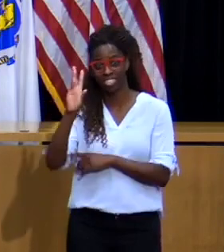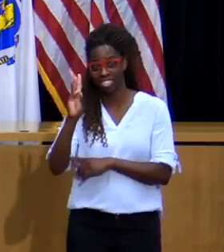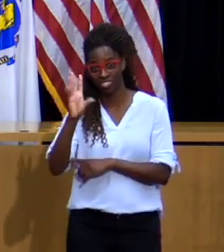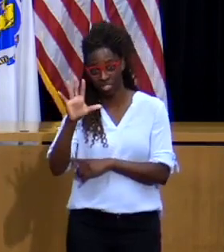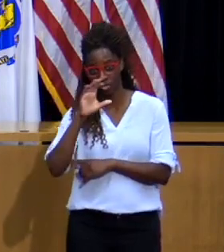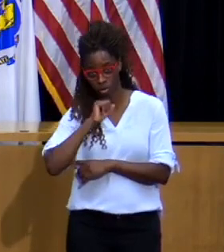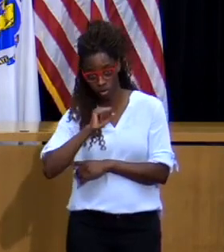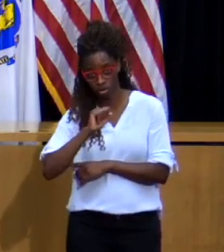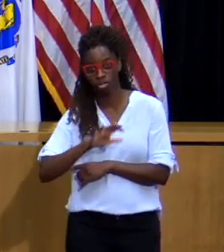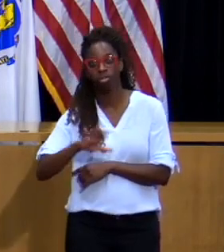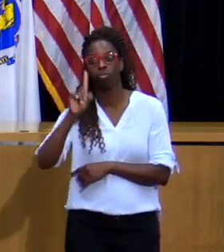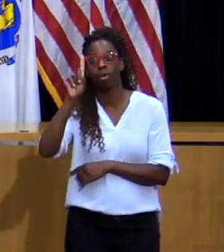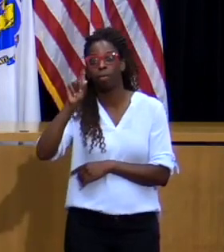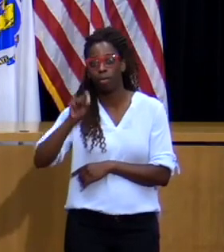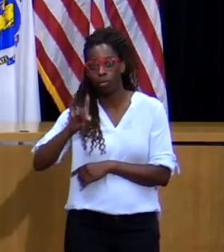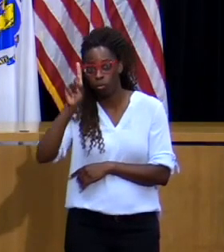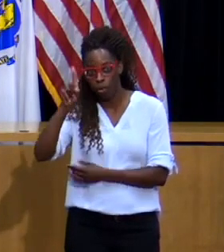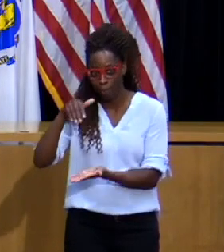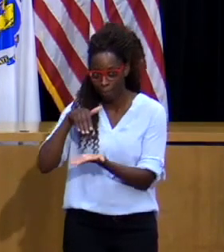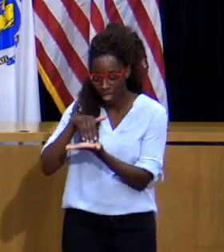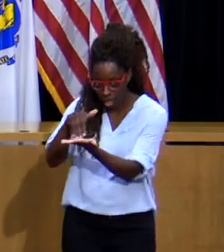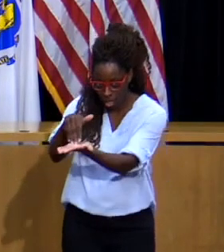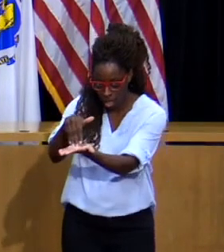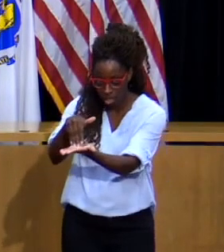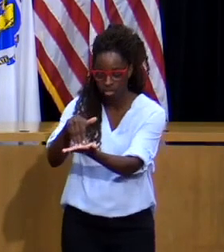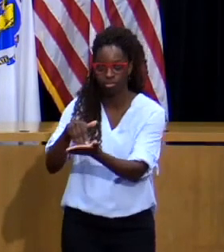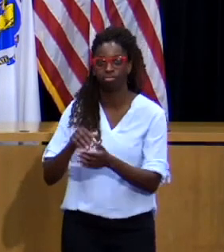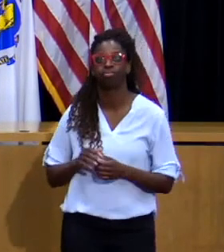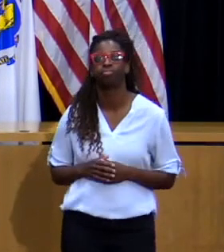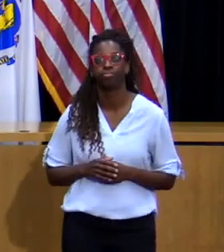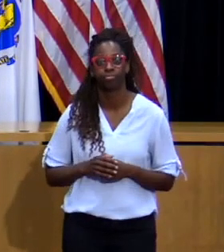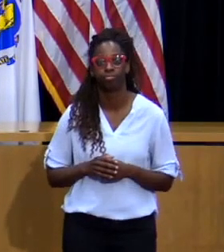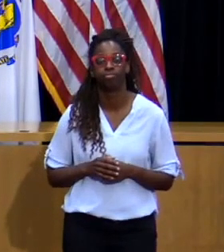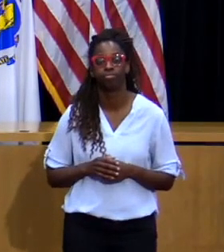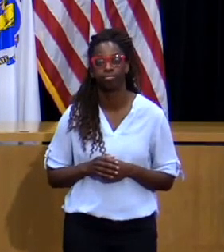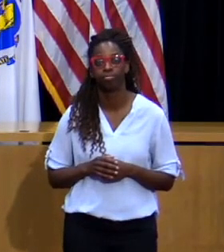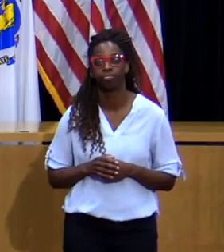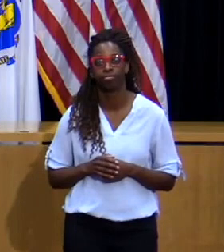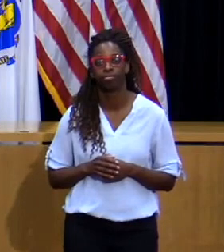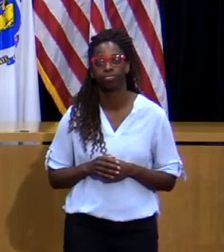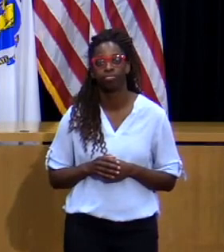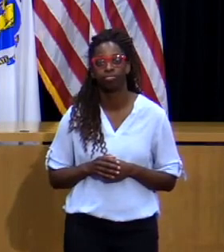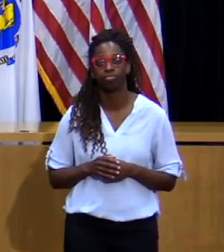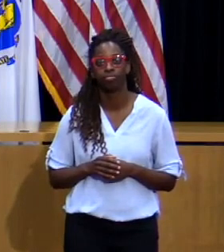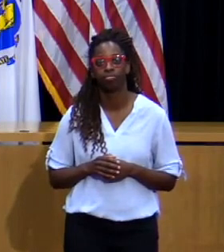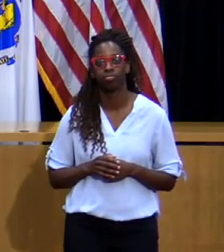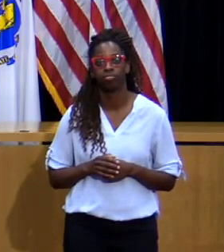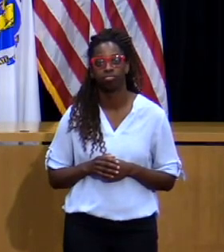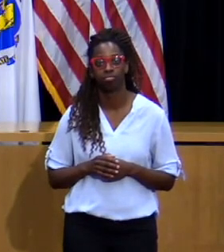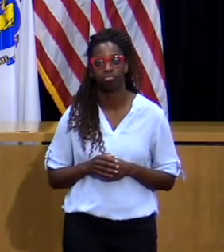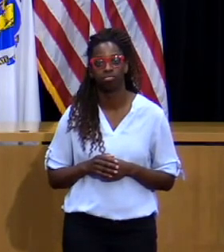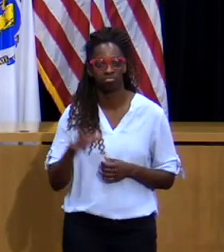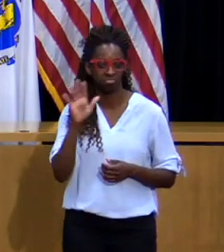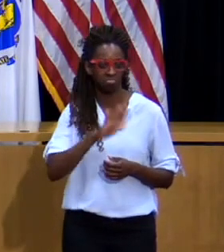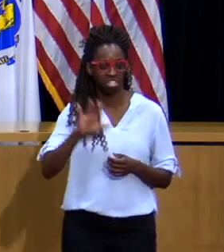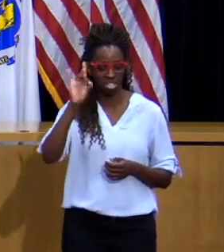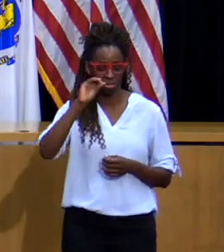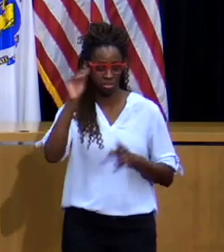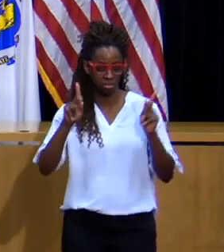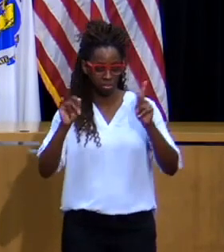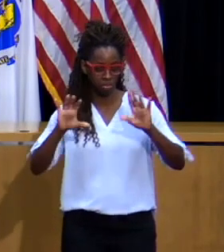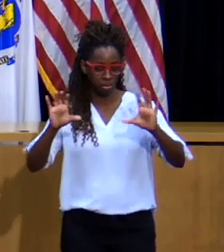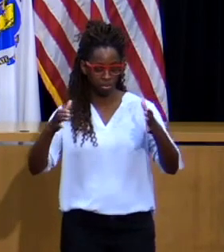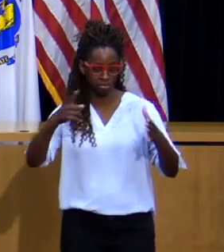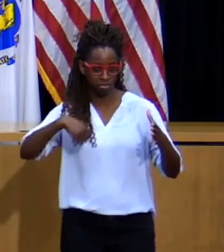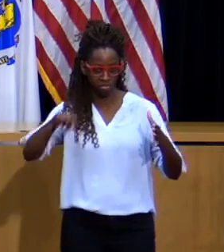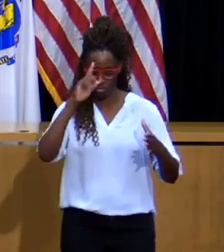million. And then all others about 2.785 million. That gets you up to about 80% of the population of Massachusetts. So would